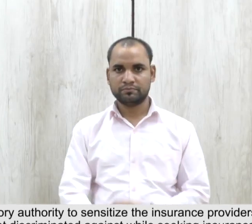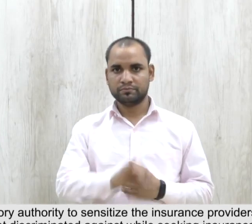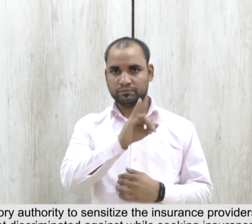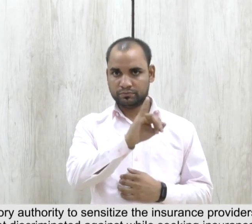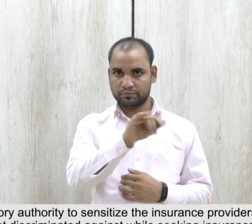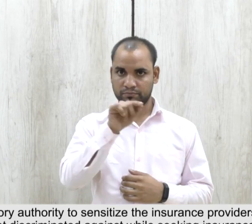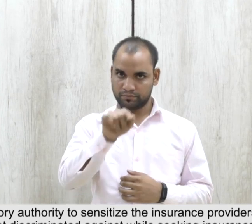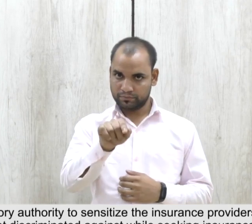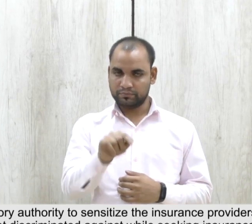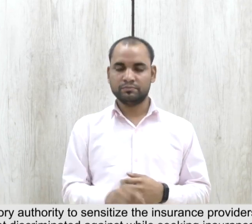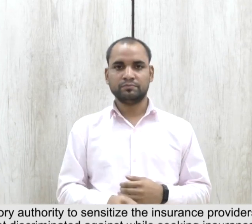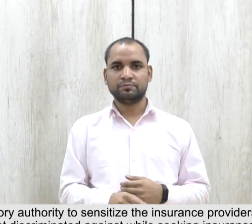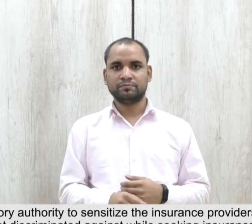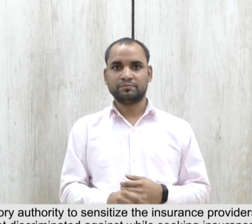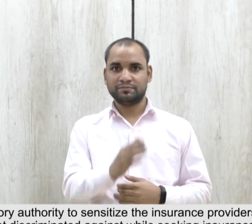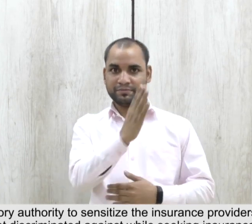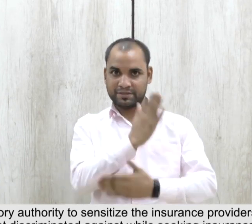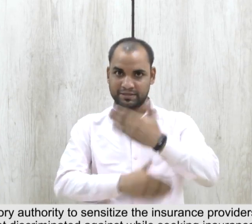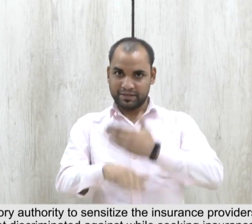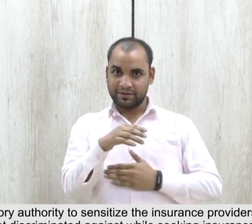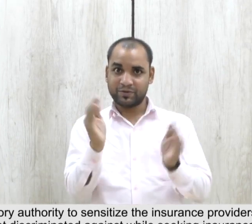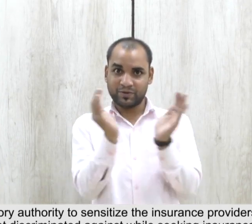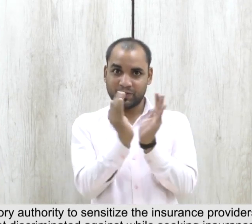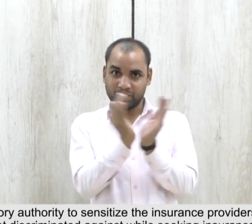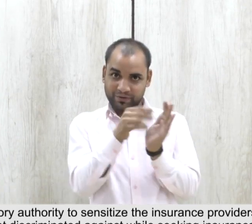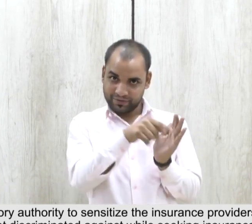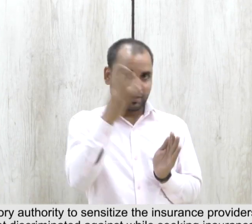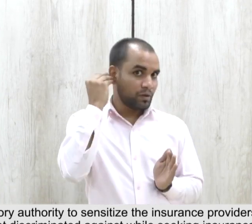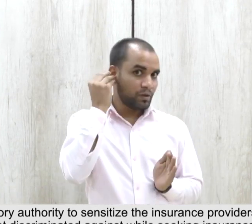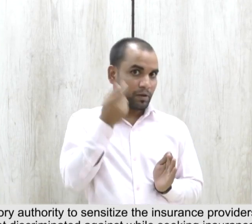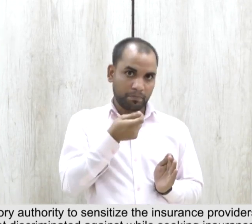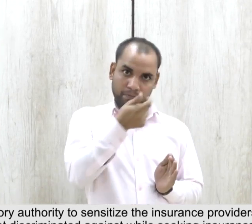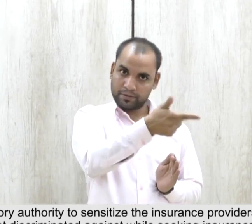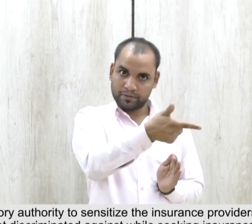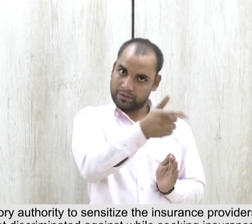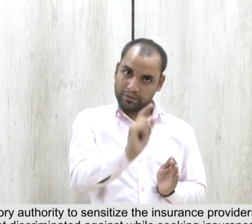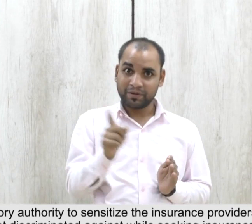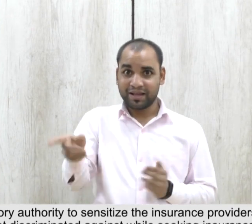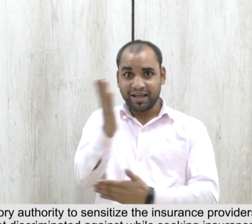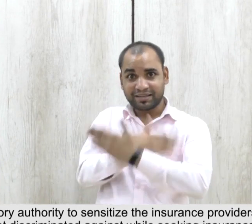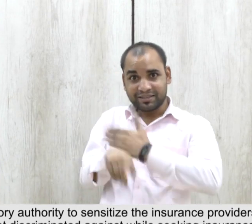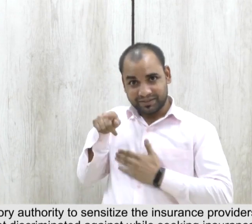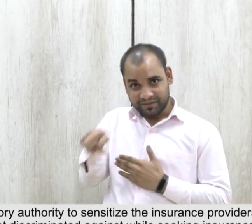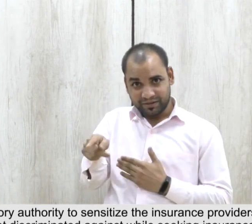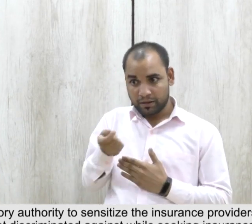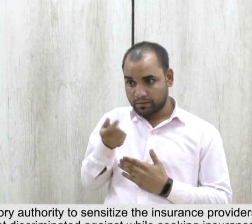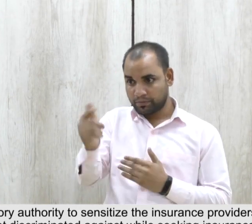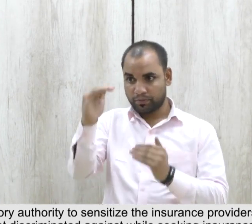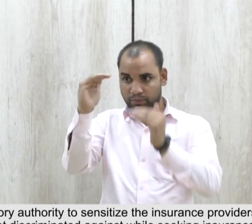Insurance regulatory authority to sensitize the insurance providers for ensuring that PWDs are not discriminated